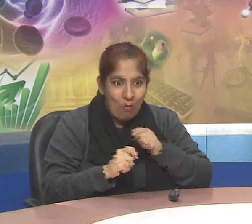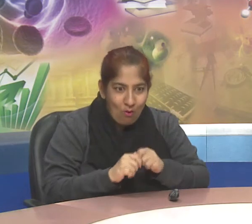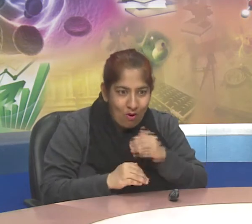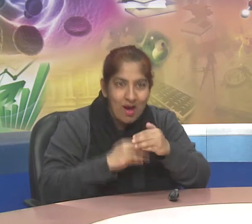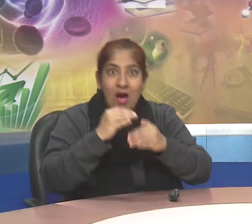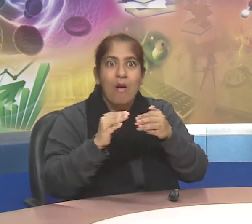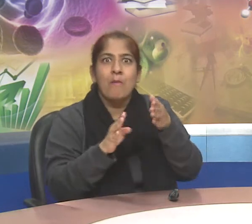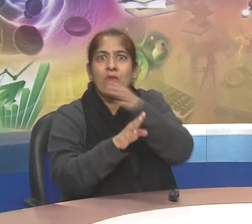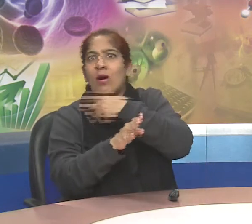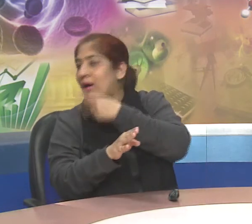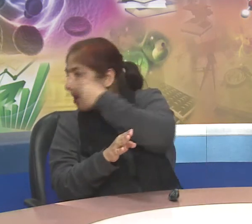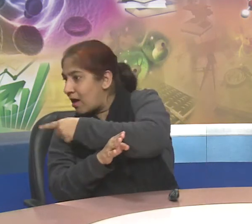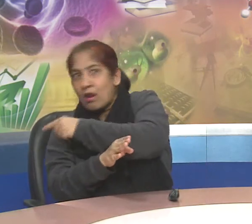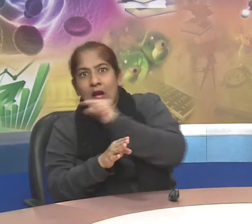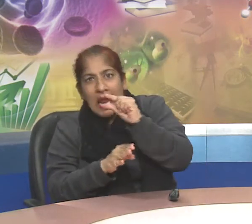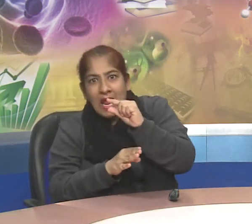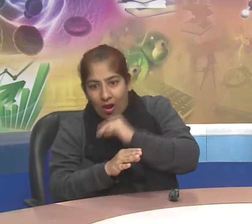Development means increase.